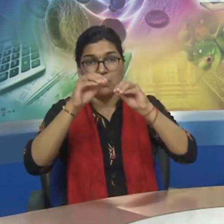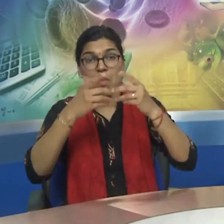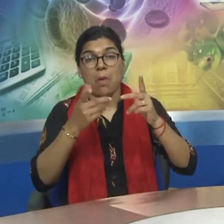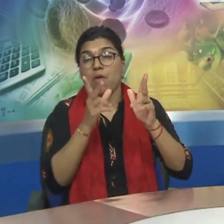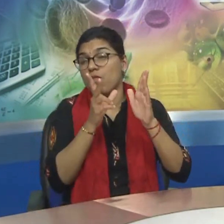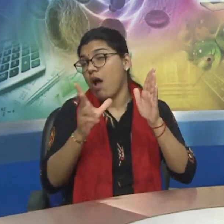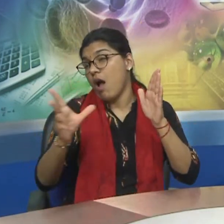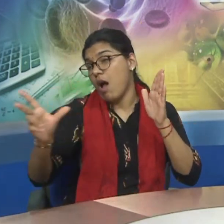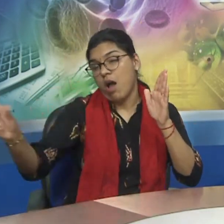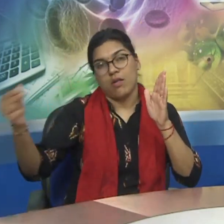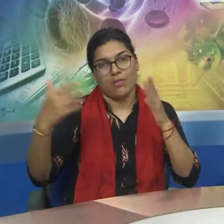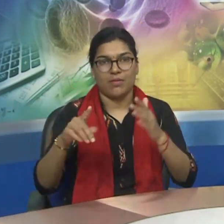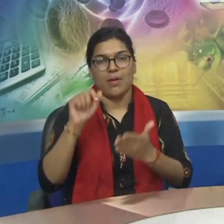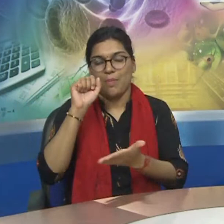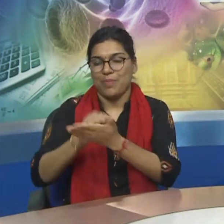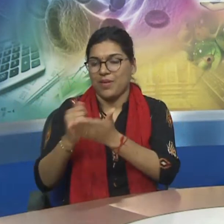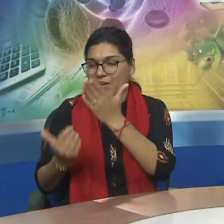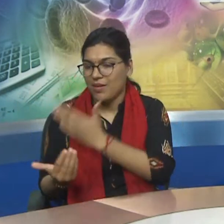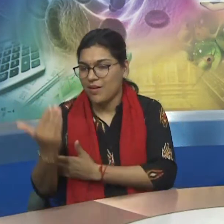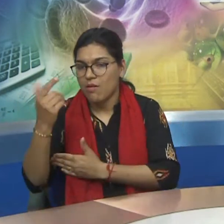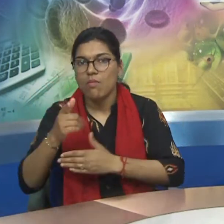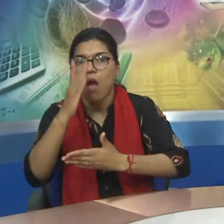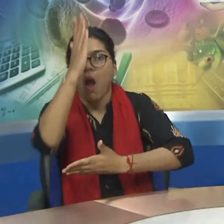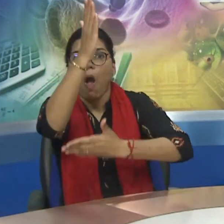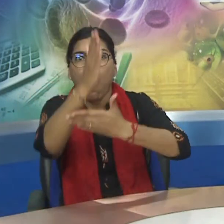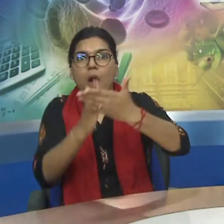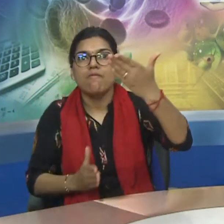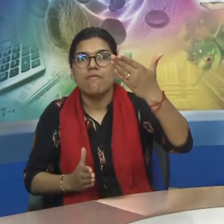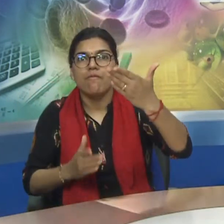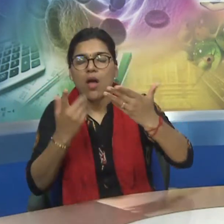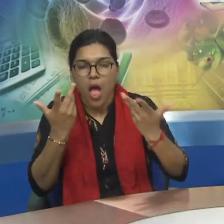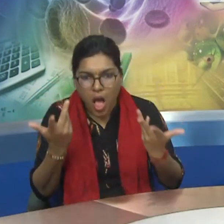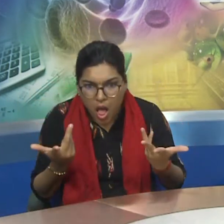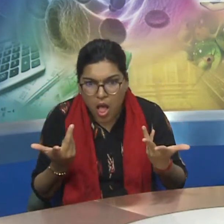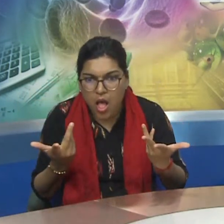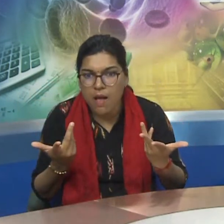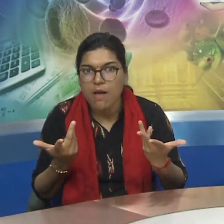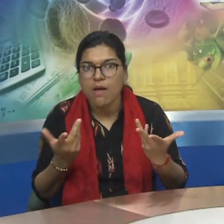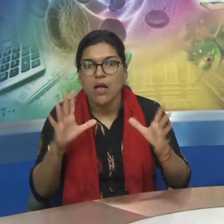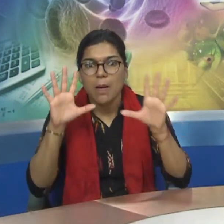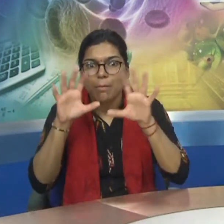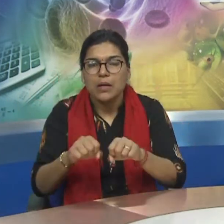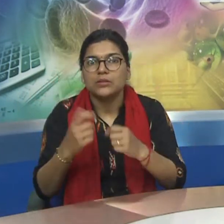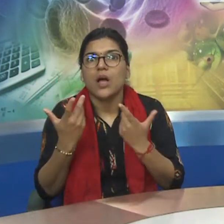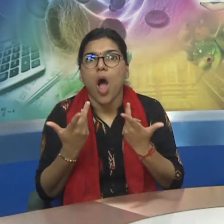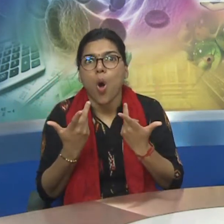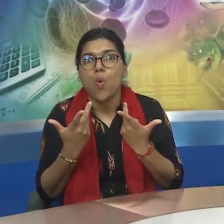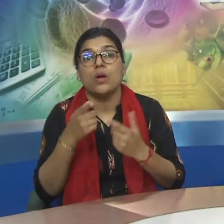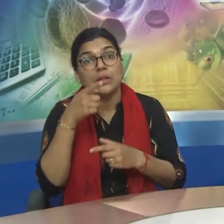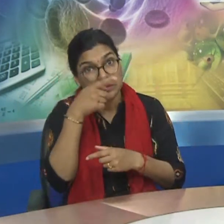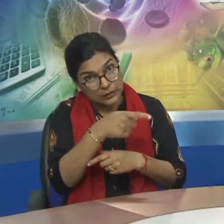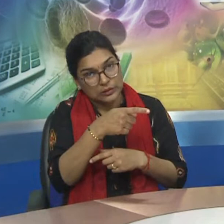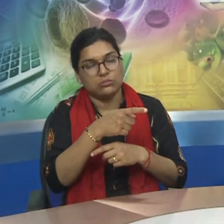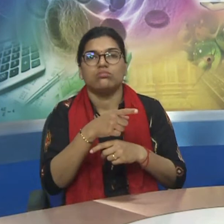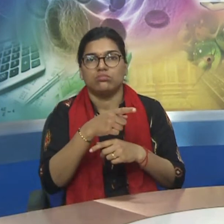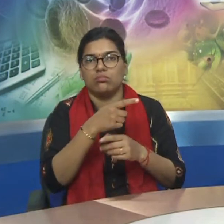break within the worksheet, we select the row you want to appear just below the page break